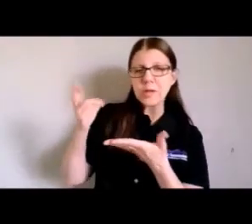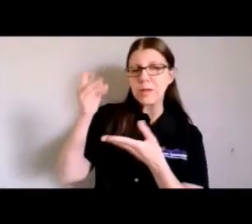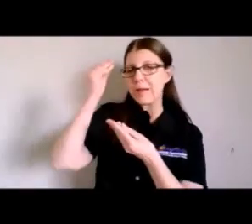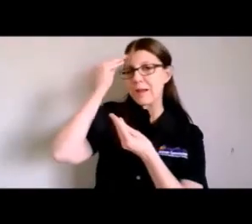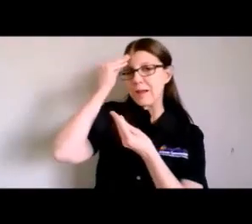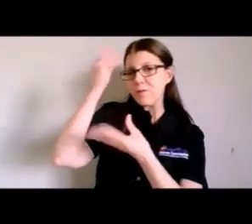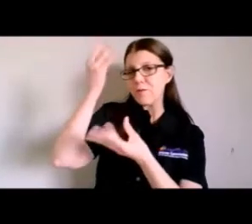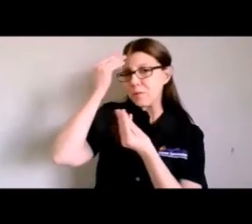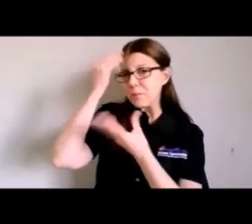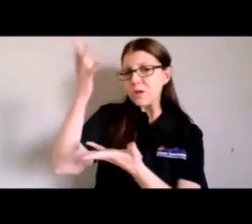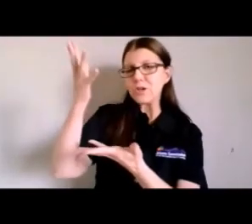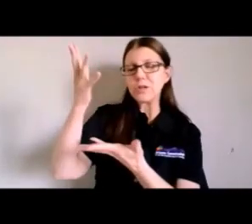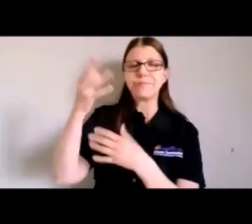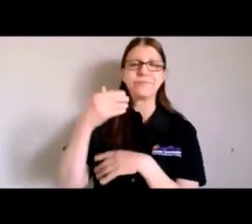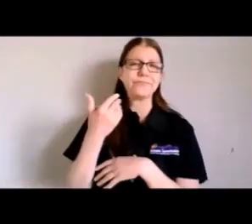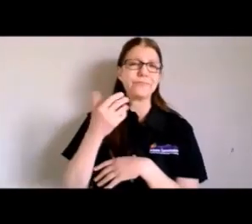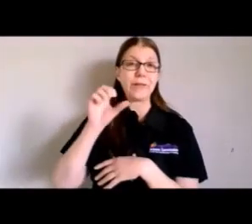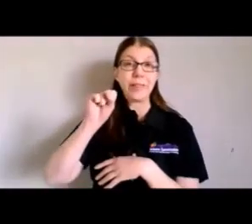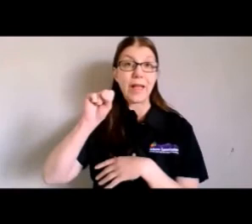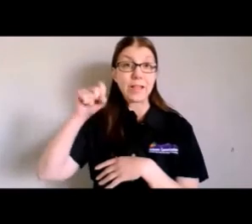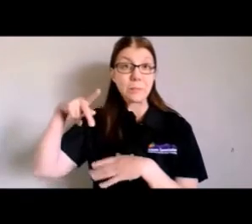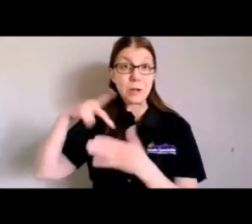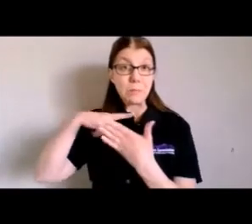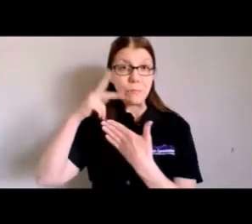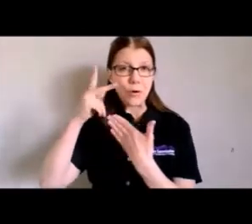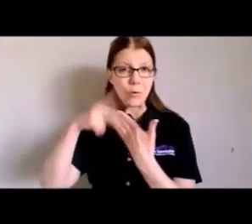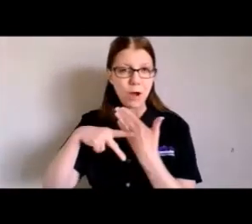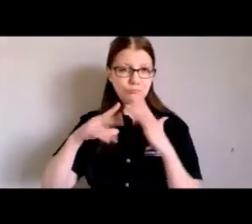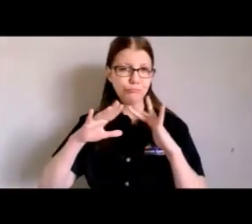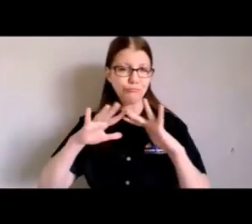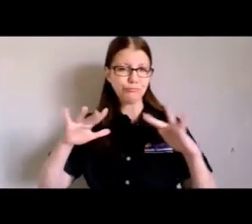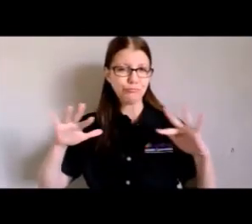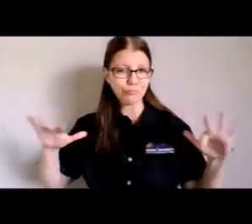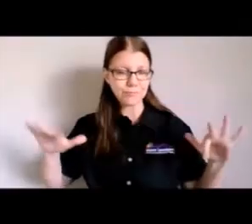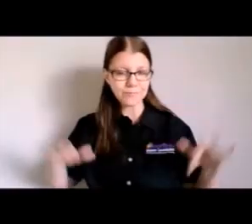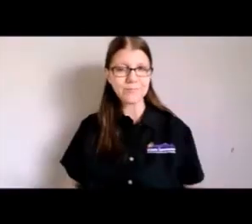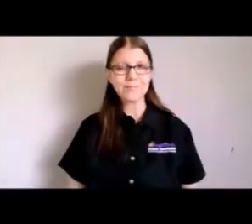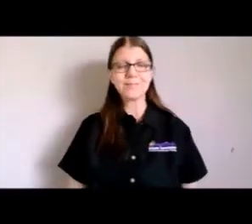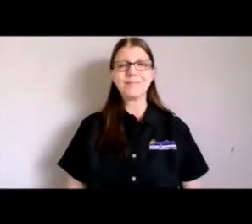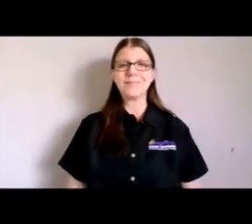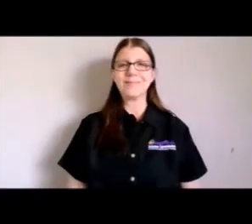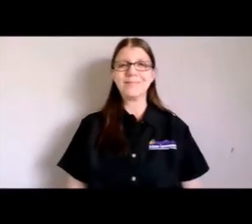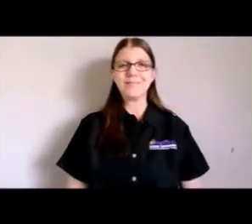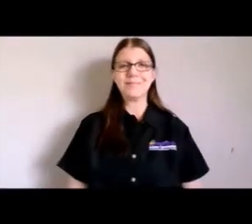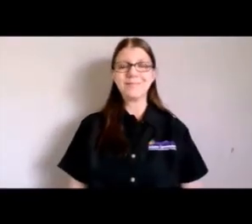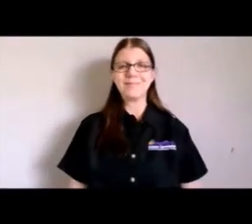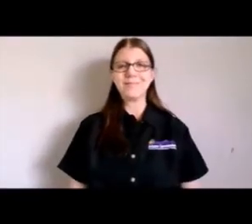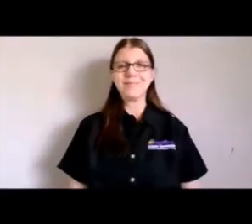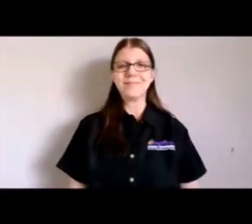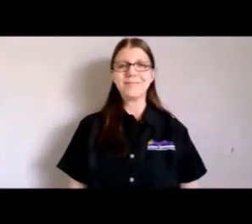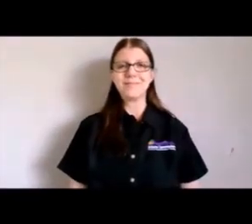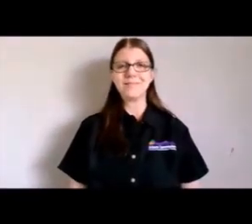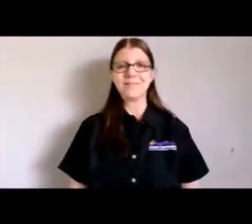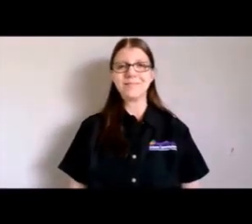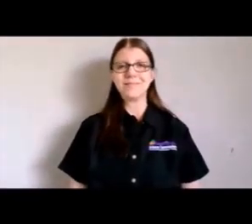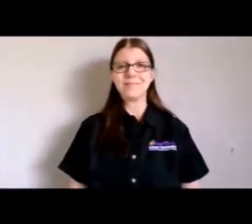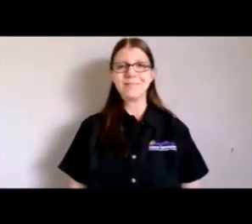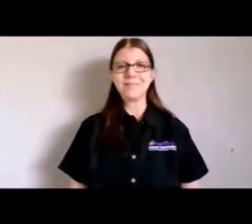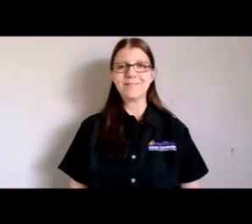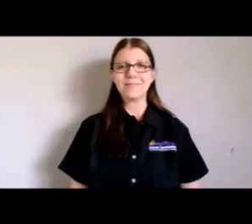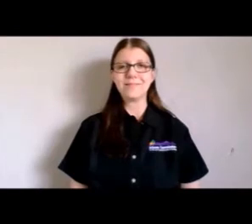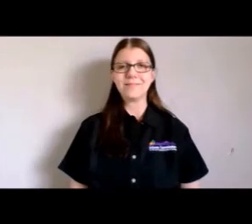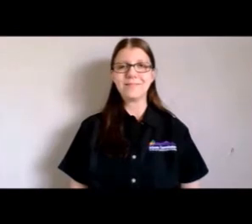advocate, empower, provide resources and information, and support the SSP